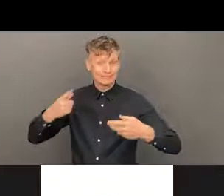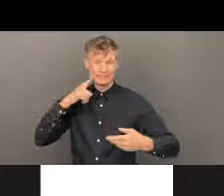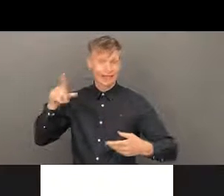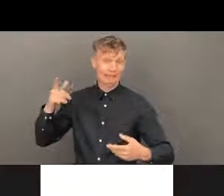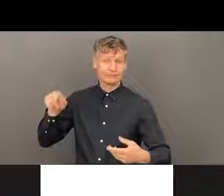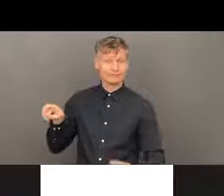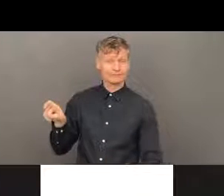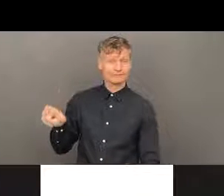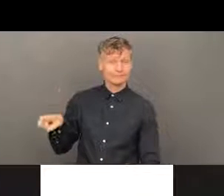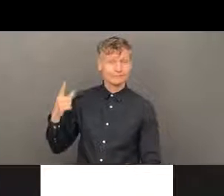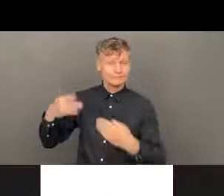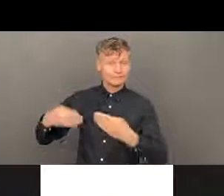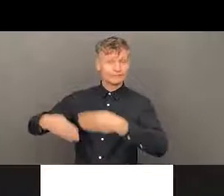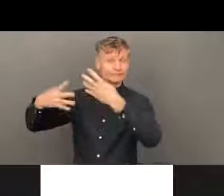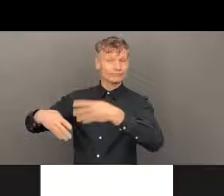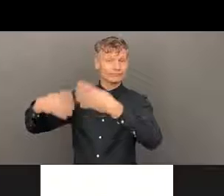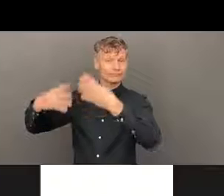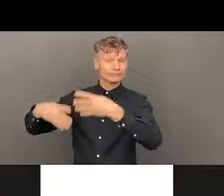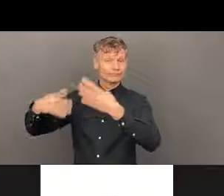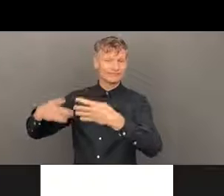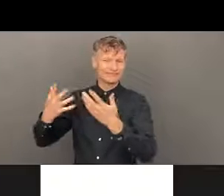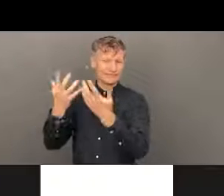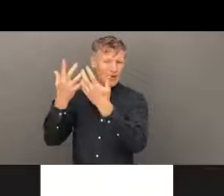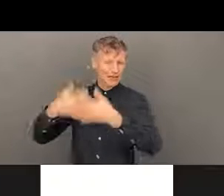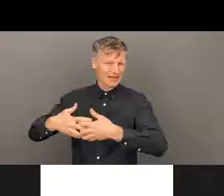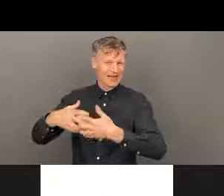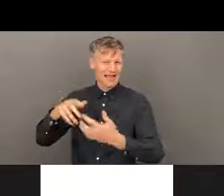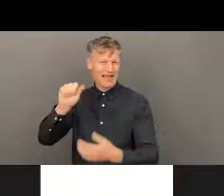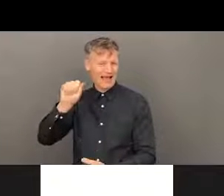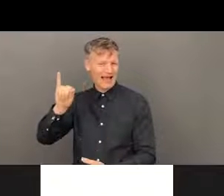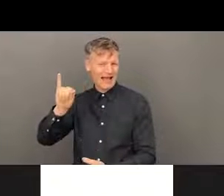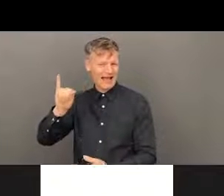with, but I find that funded